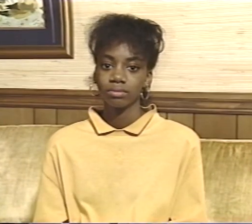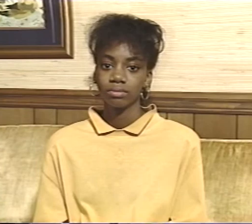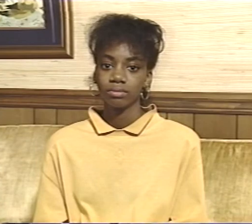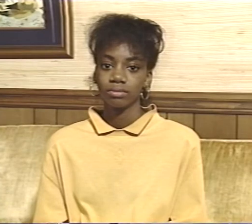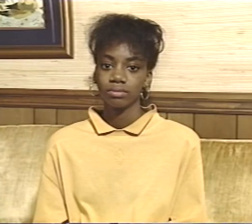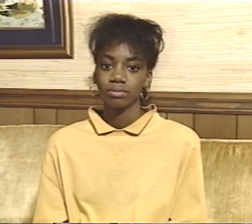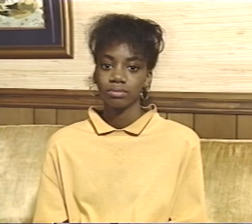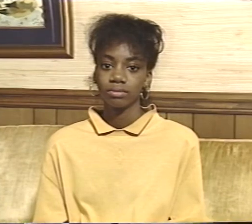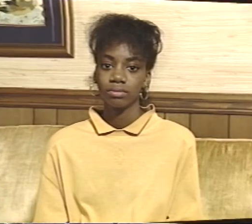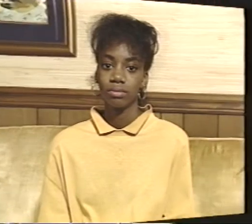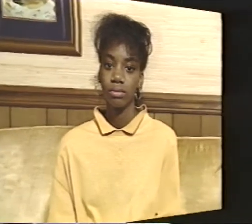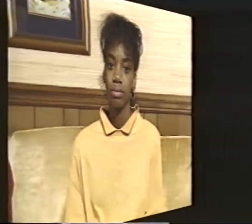Minute.